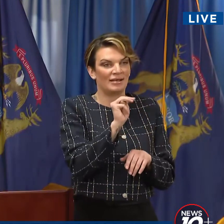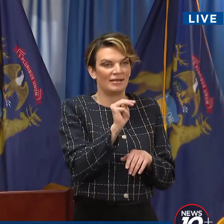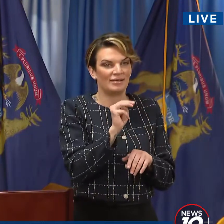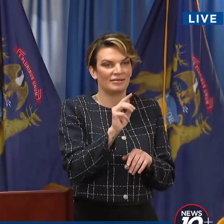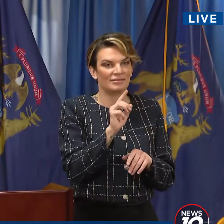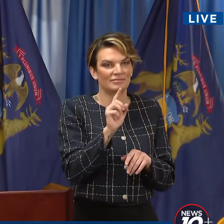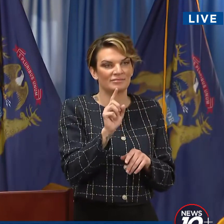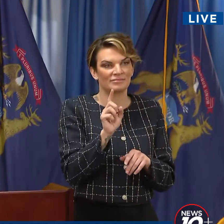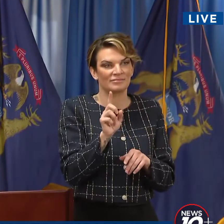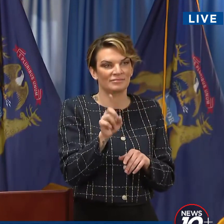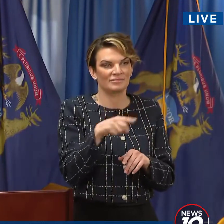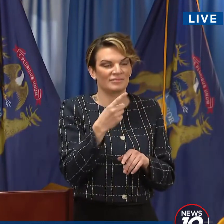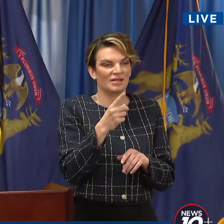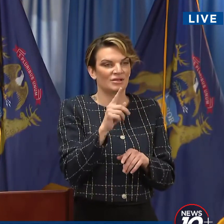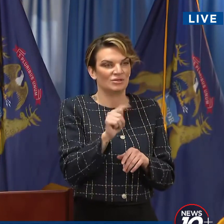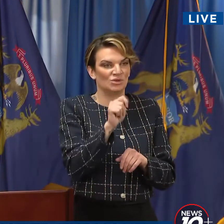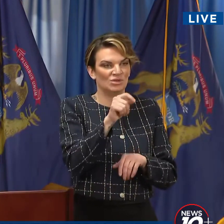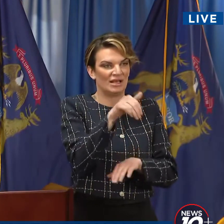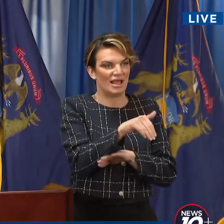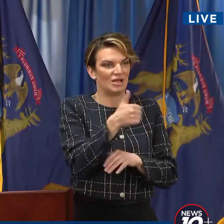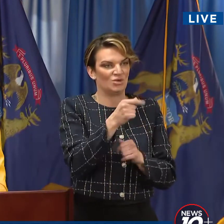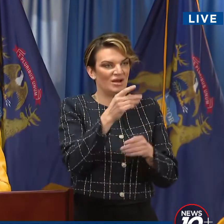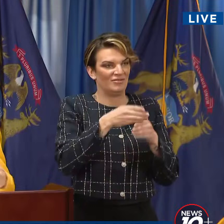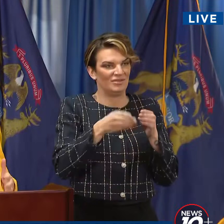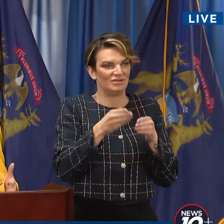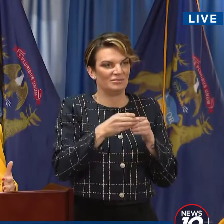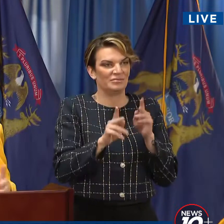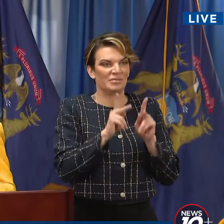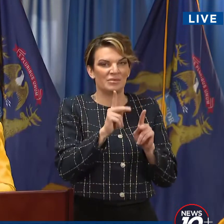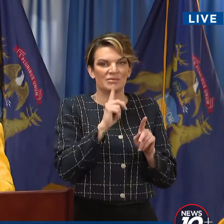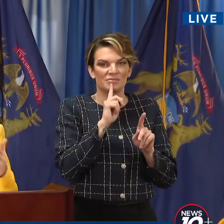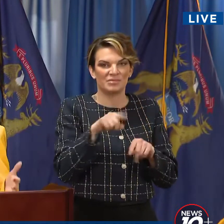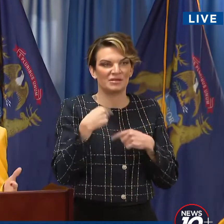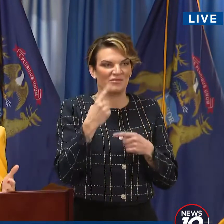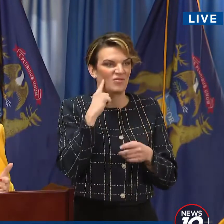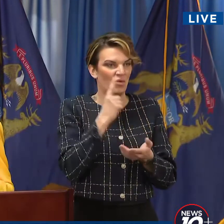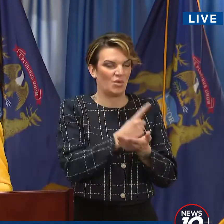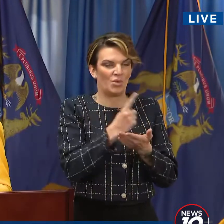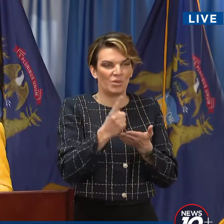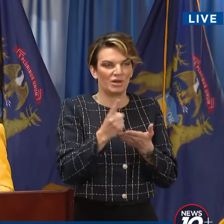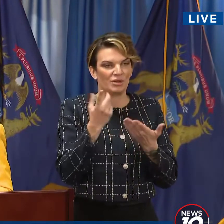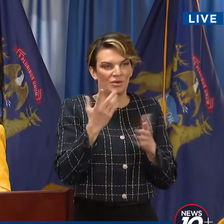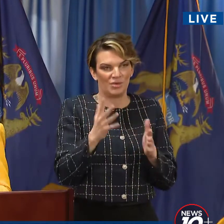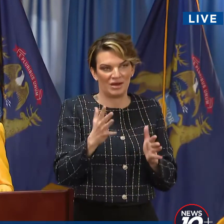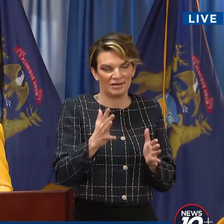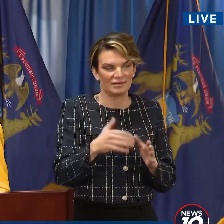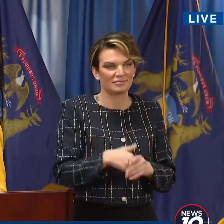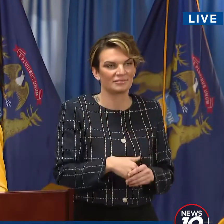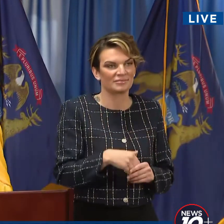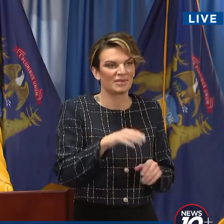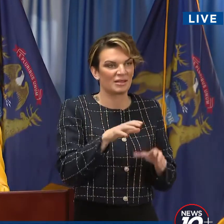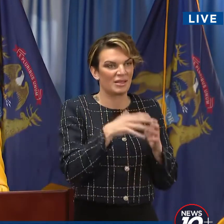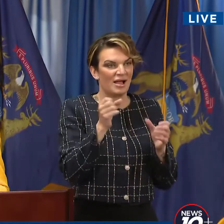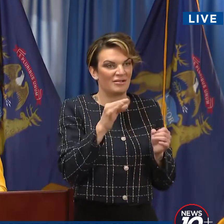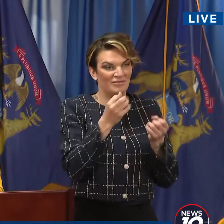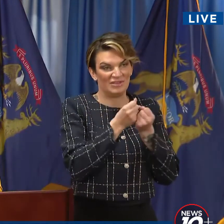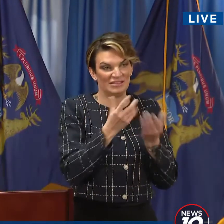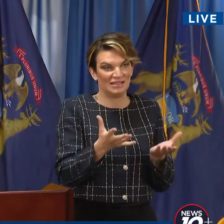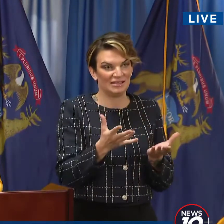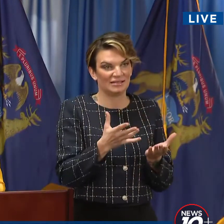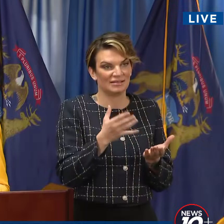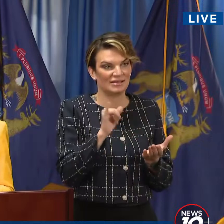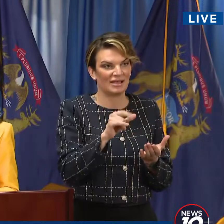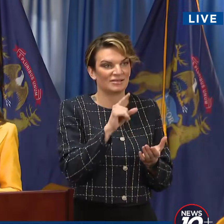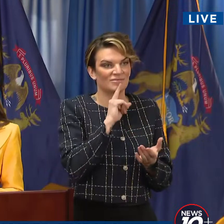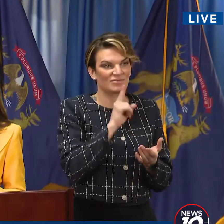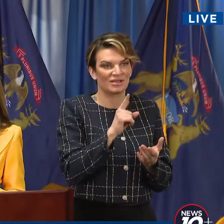and were Tuesday night trying to finish everything. Folks had been doing this for a week already. And there was just, a lot of fatigue, and that was